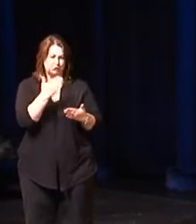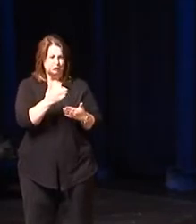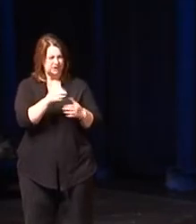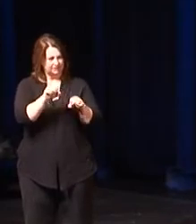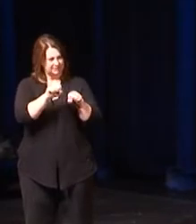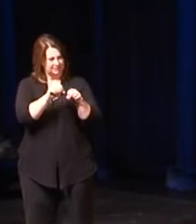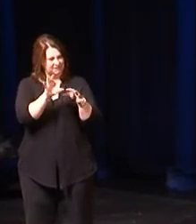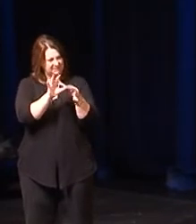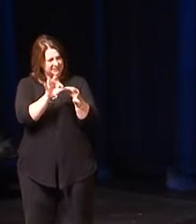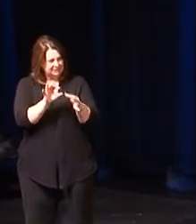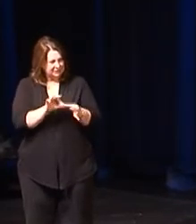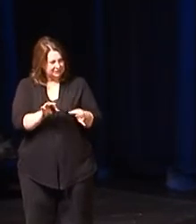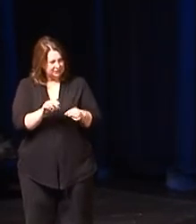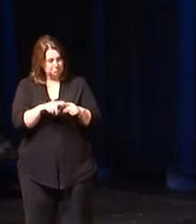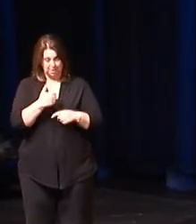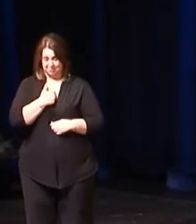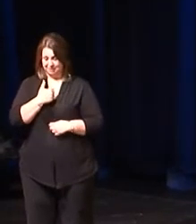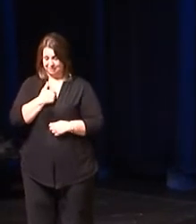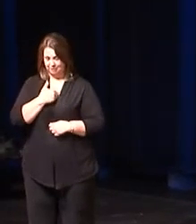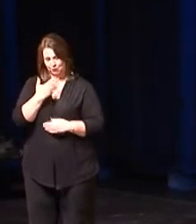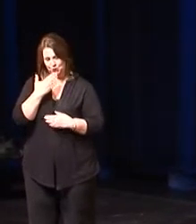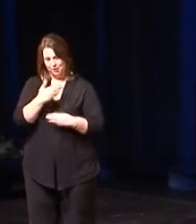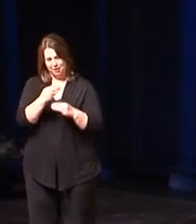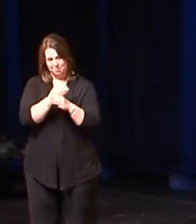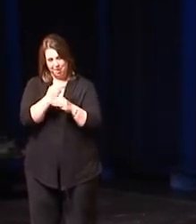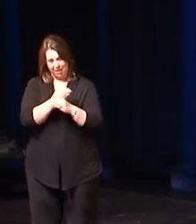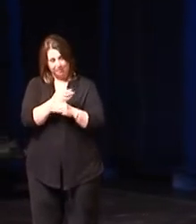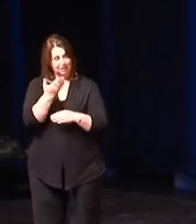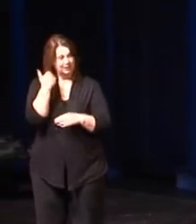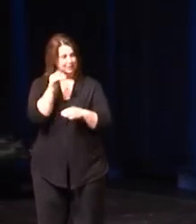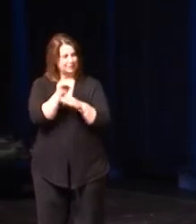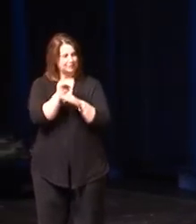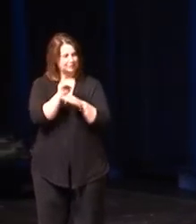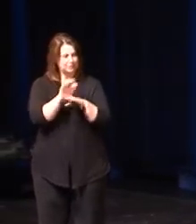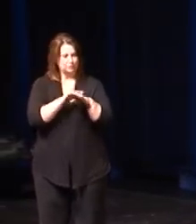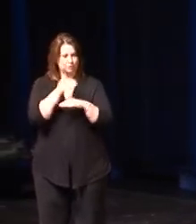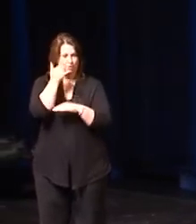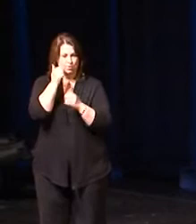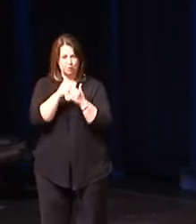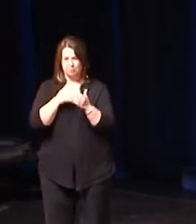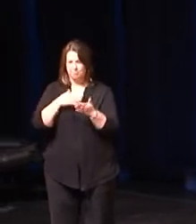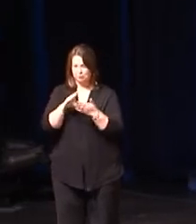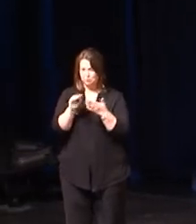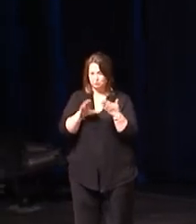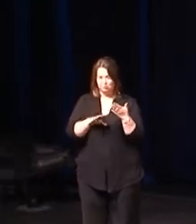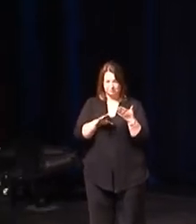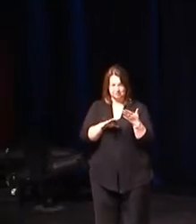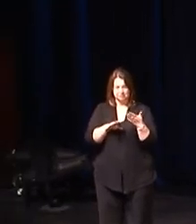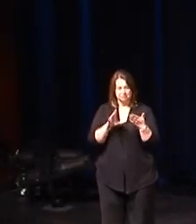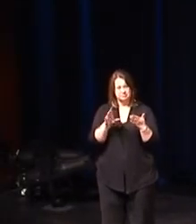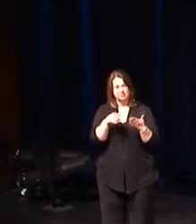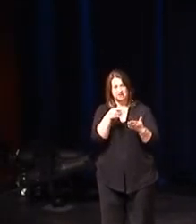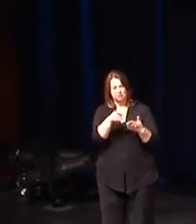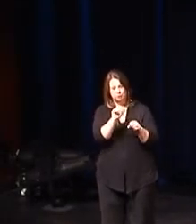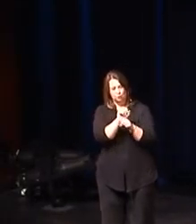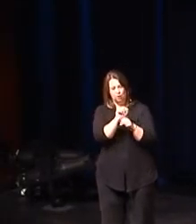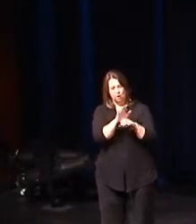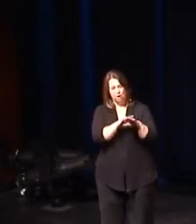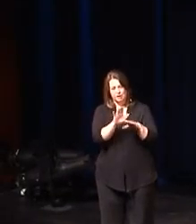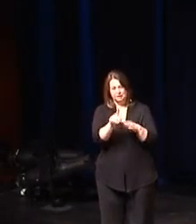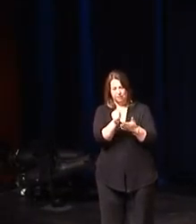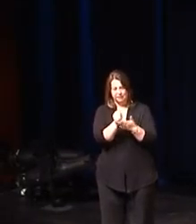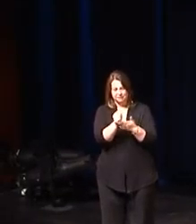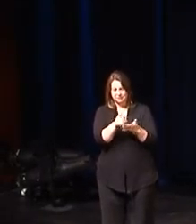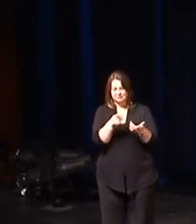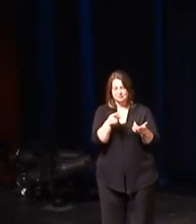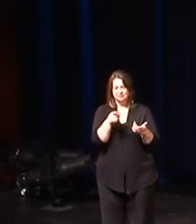statistics, but what I'm good at is the methods. I was on the phone last night with my student. He's getting his thesis done, and his